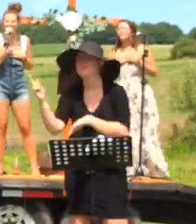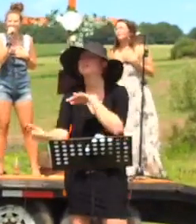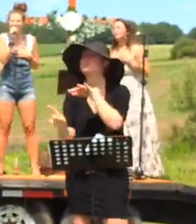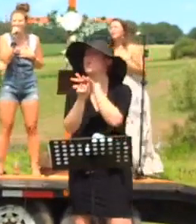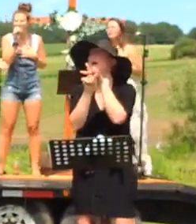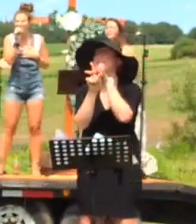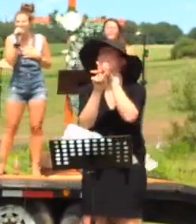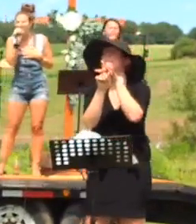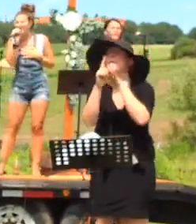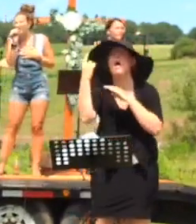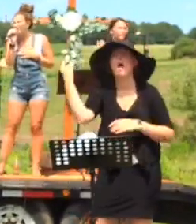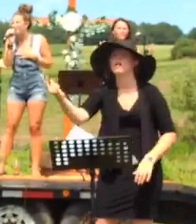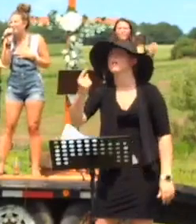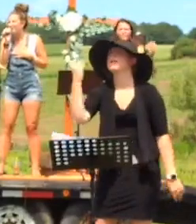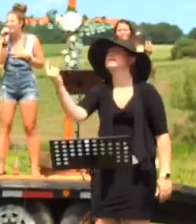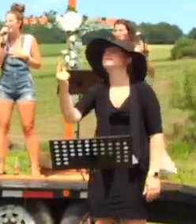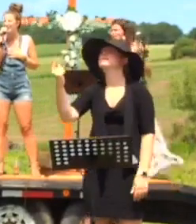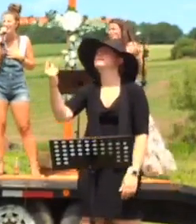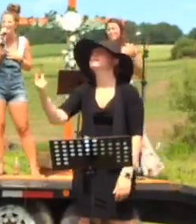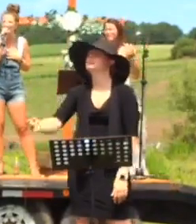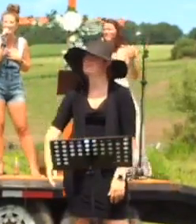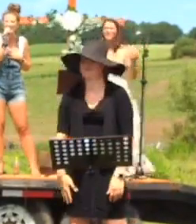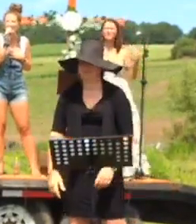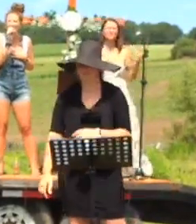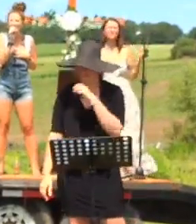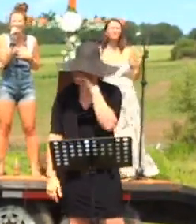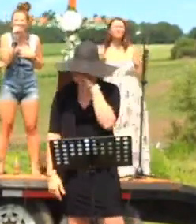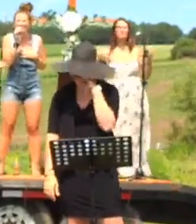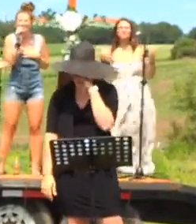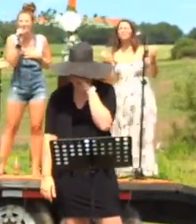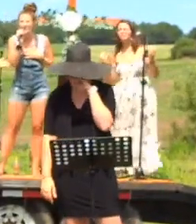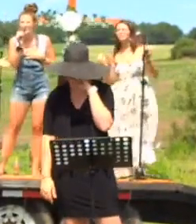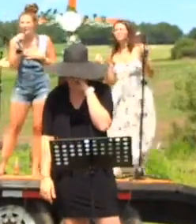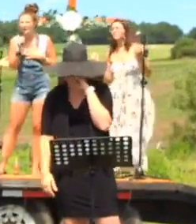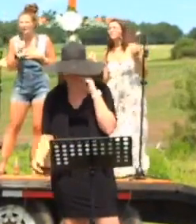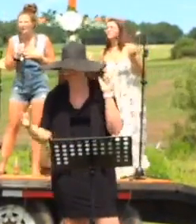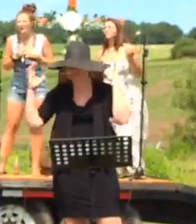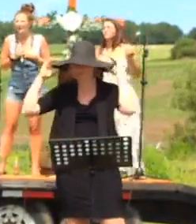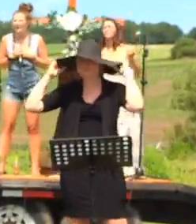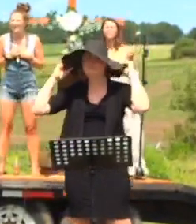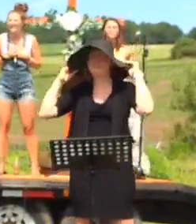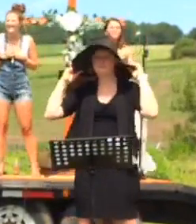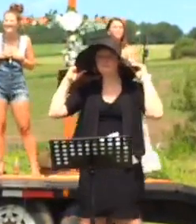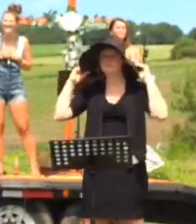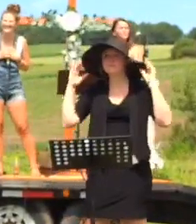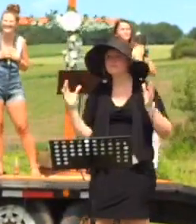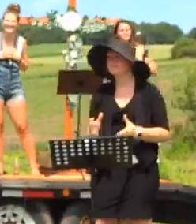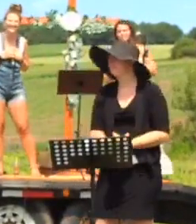Never fail me yet.